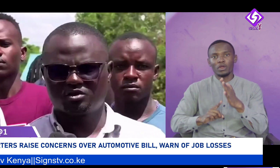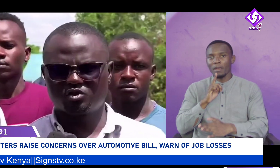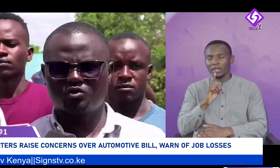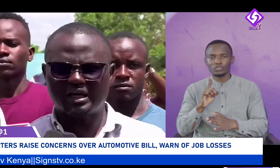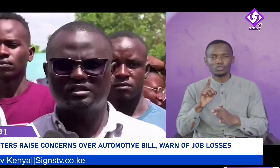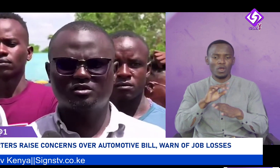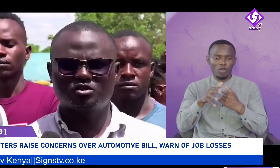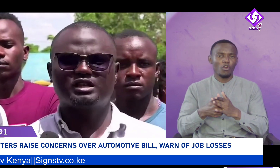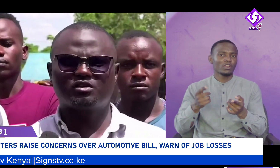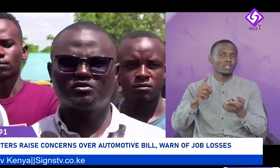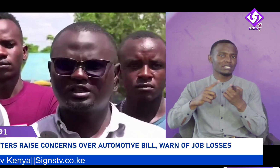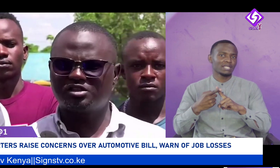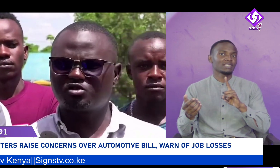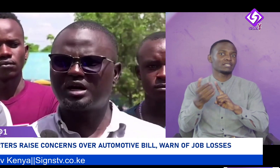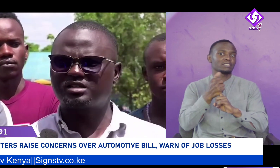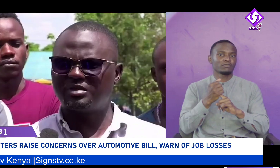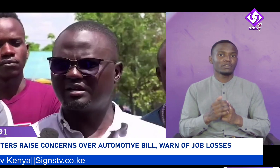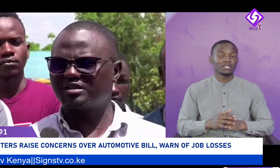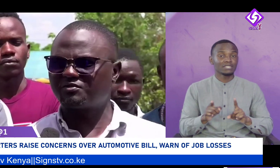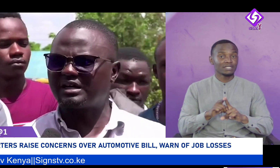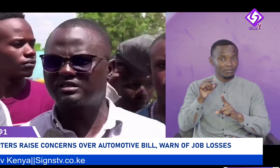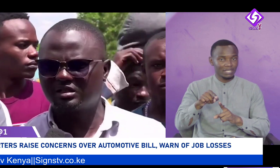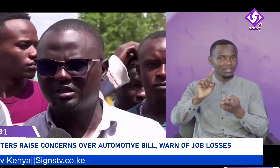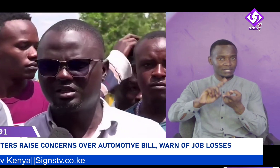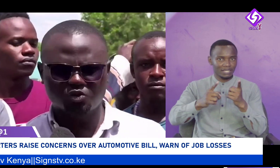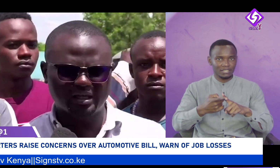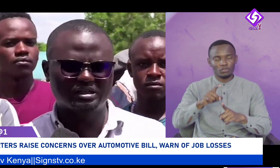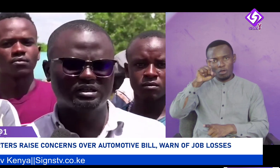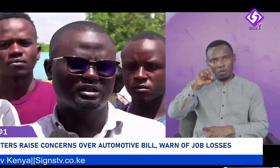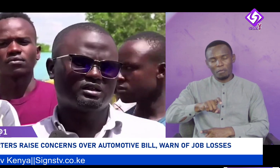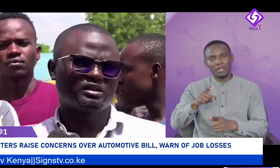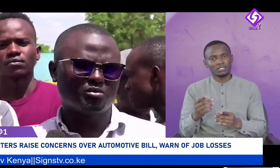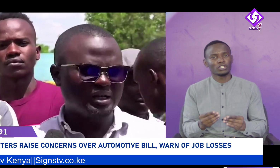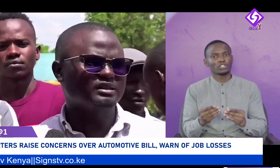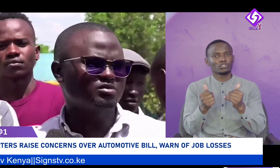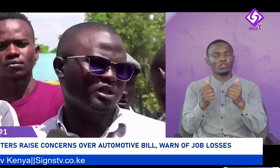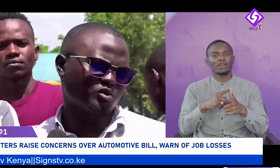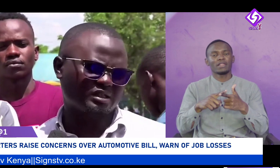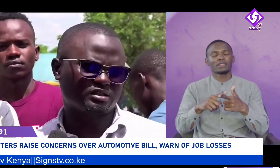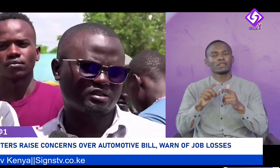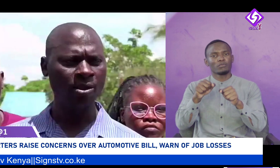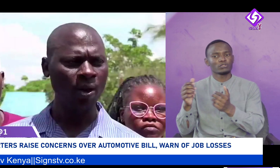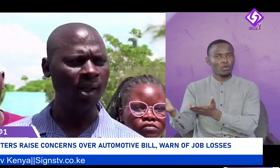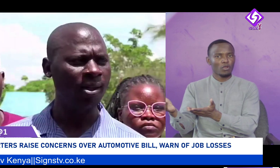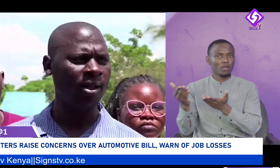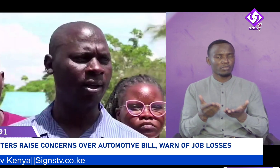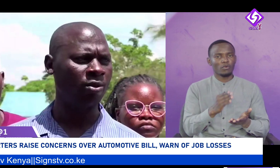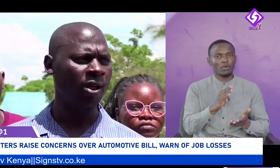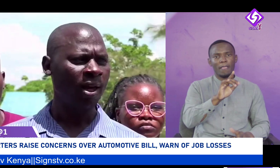So that concern of standardization must be addressed first, is when they bring this bill to us. It's only in these regulations that